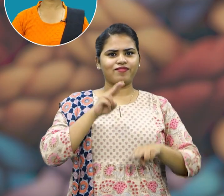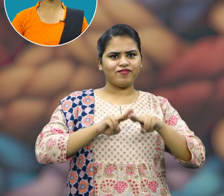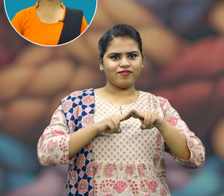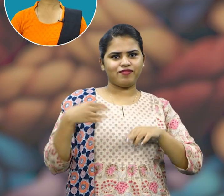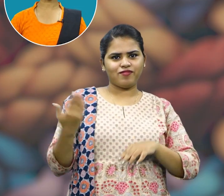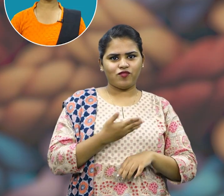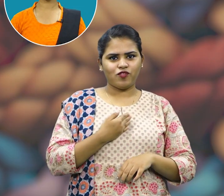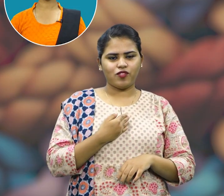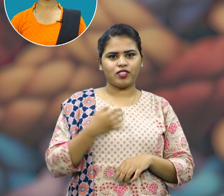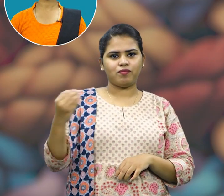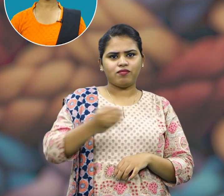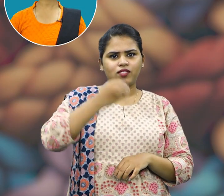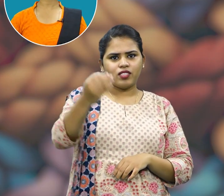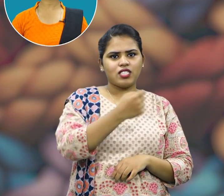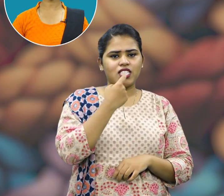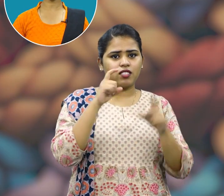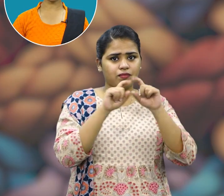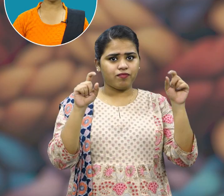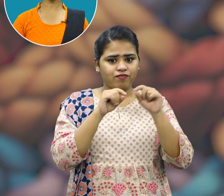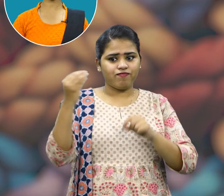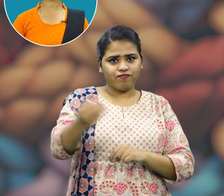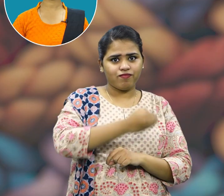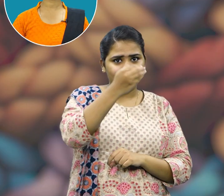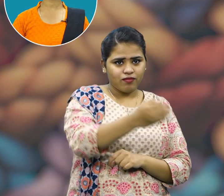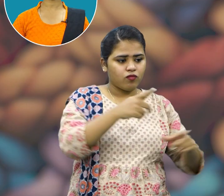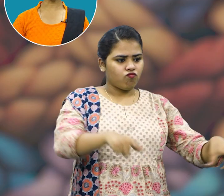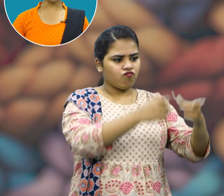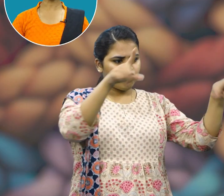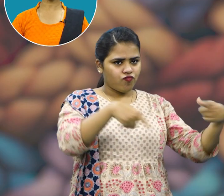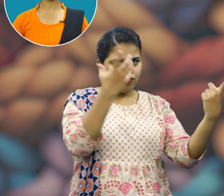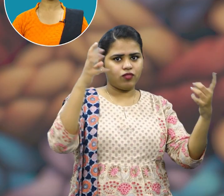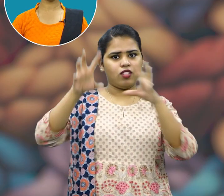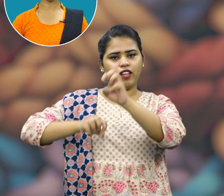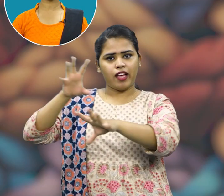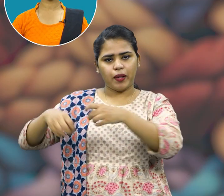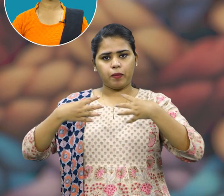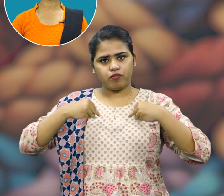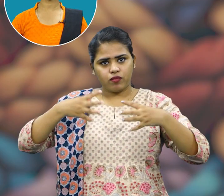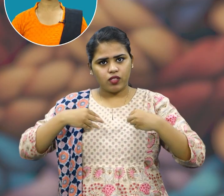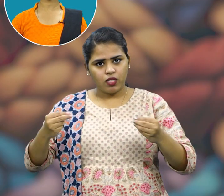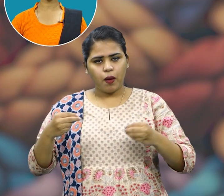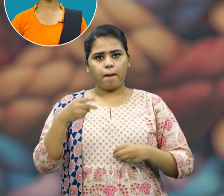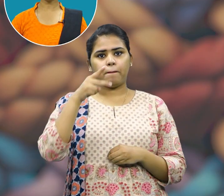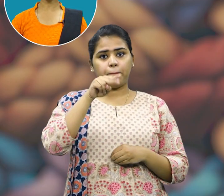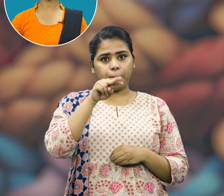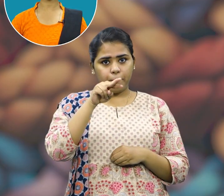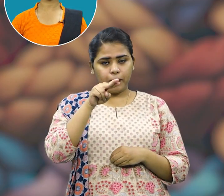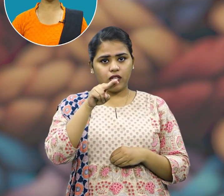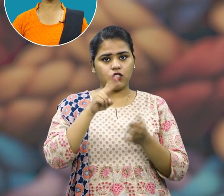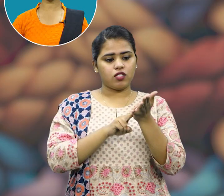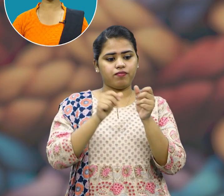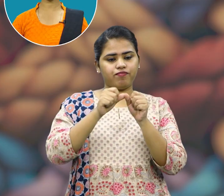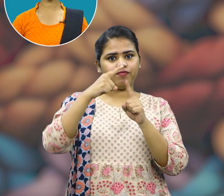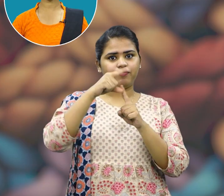If we collect the fiber either from a plant or an animal, means obtained from